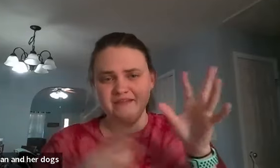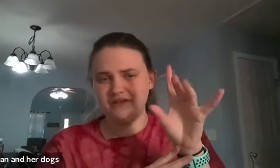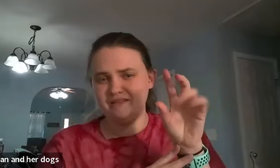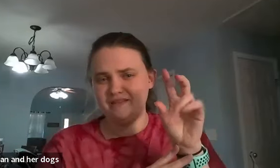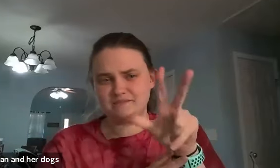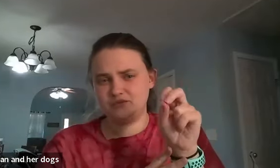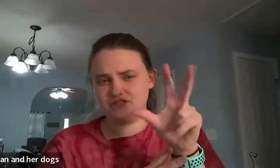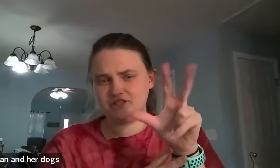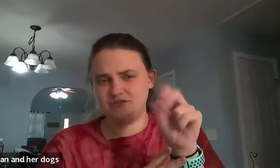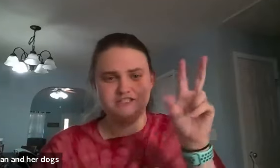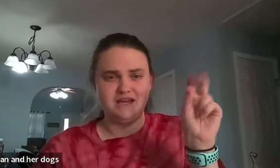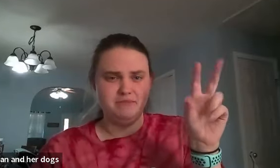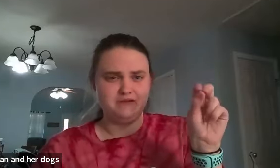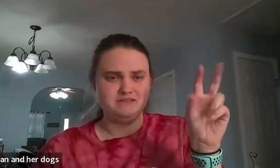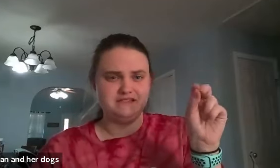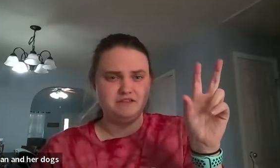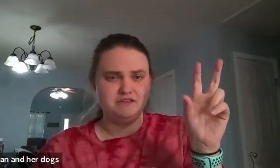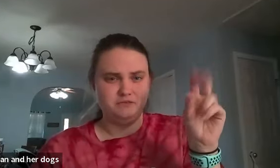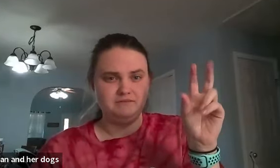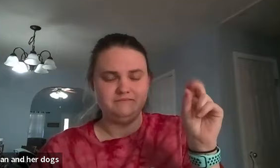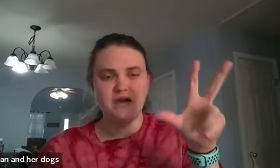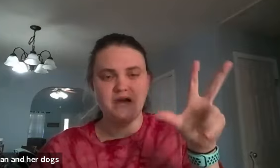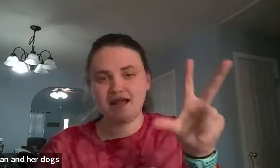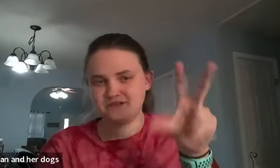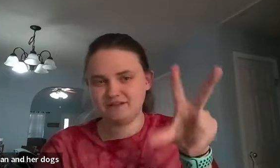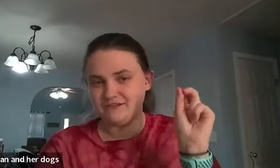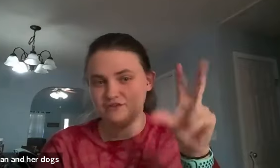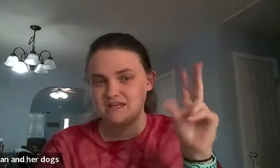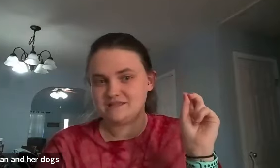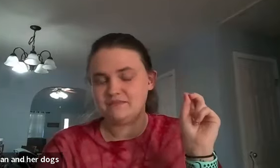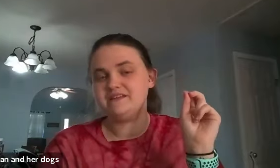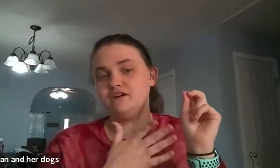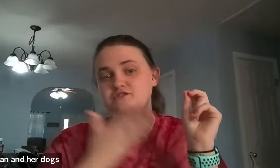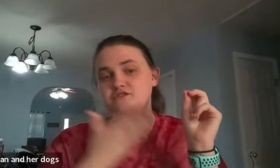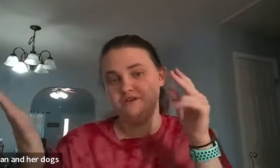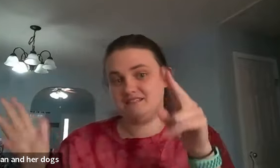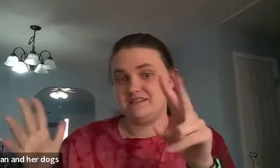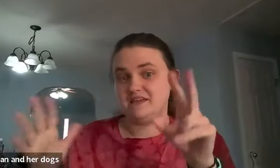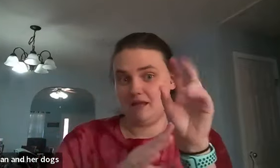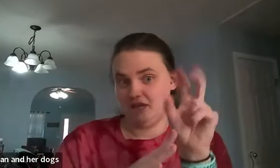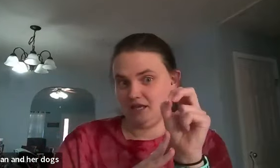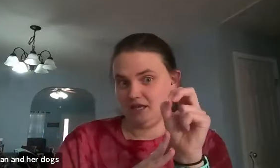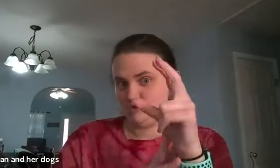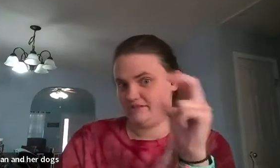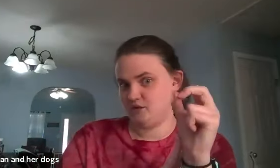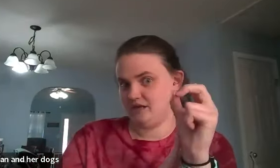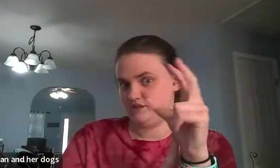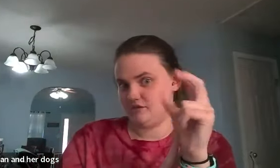But like some people just do that, just kind of bouncing it. It's like 3. But I'll do this mainly to also help you guys see that I am making a motion of it's going into a